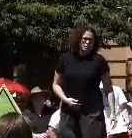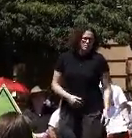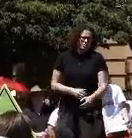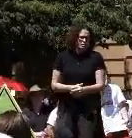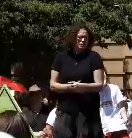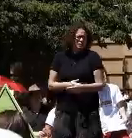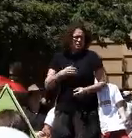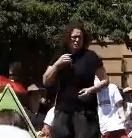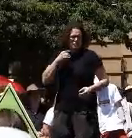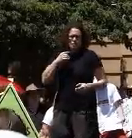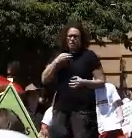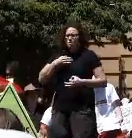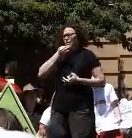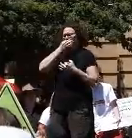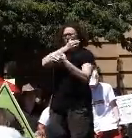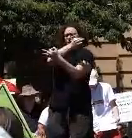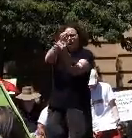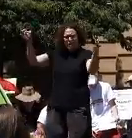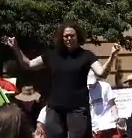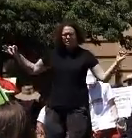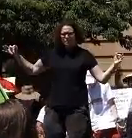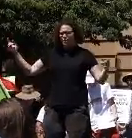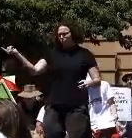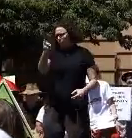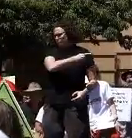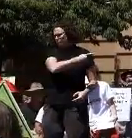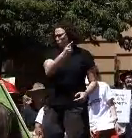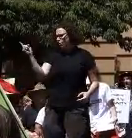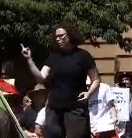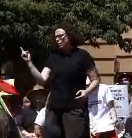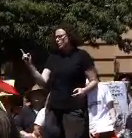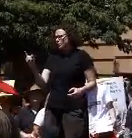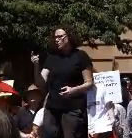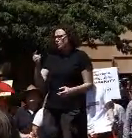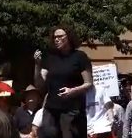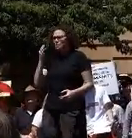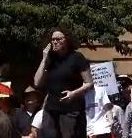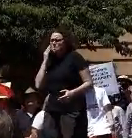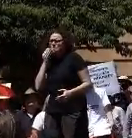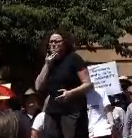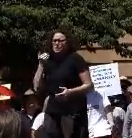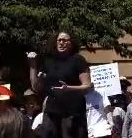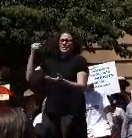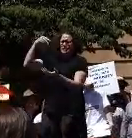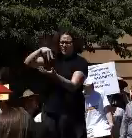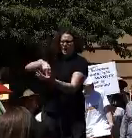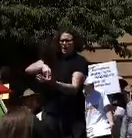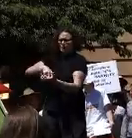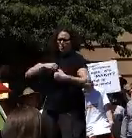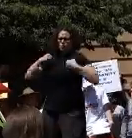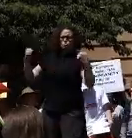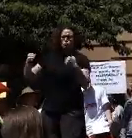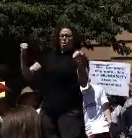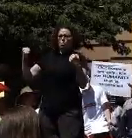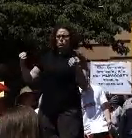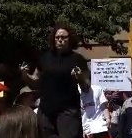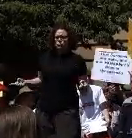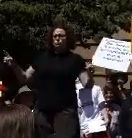had gone. So what I'm asking everyone here to do is to stand firm, stand